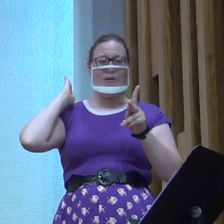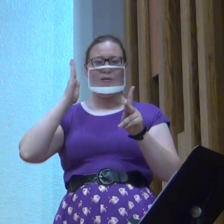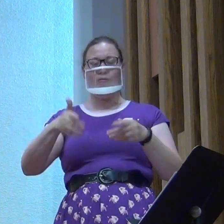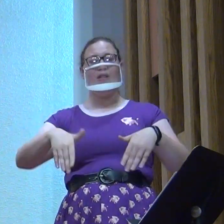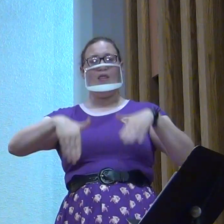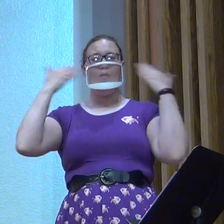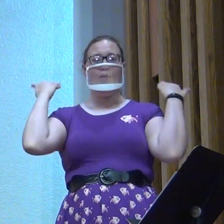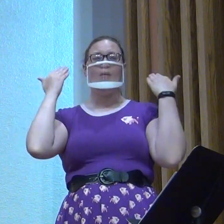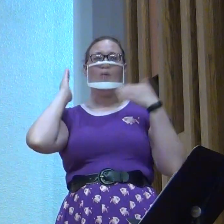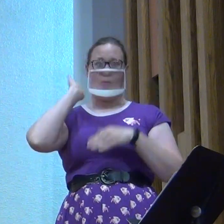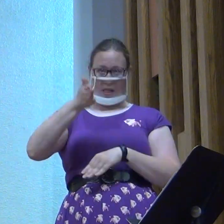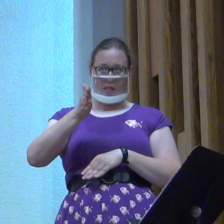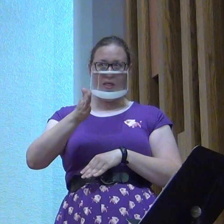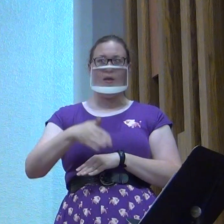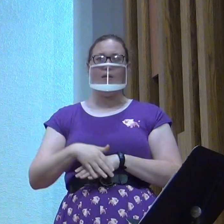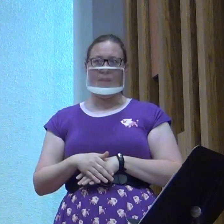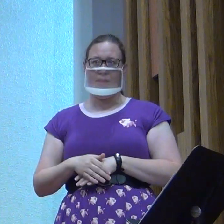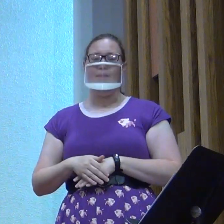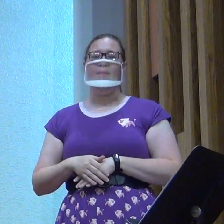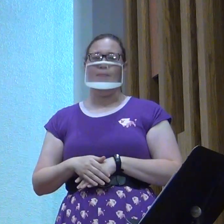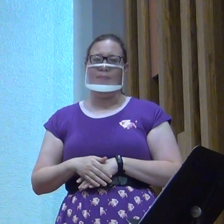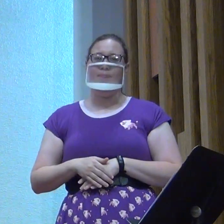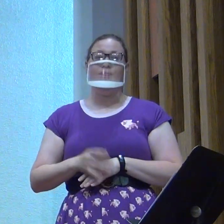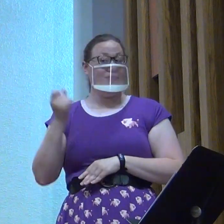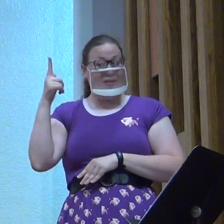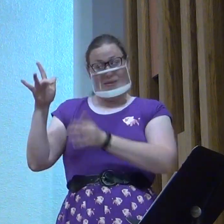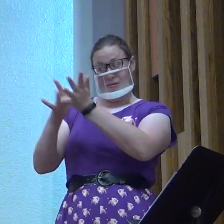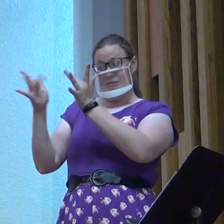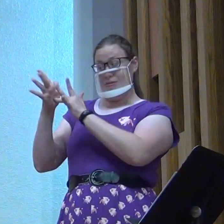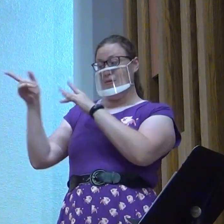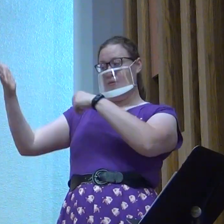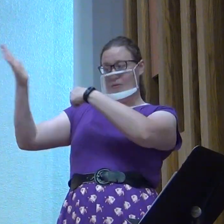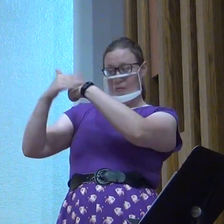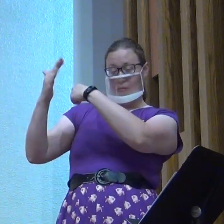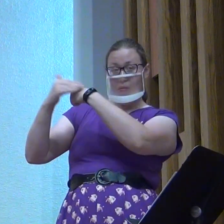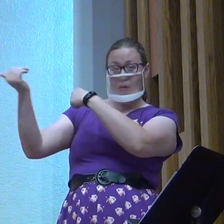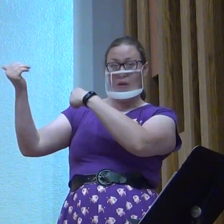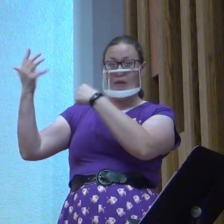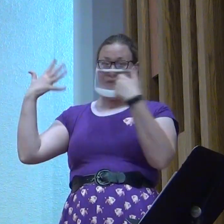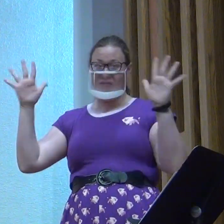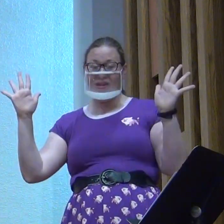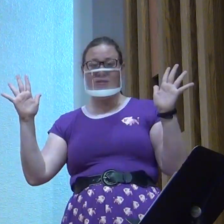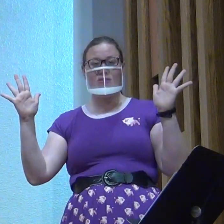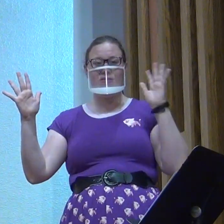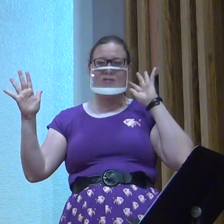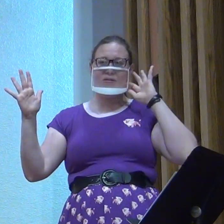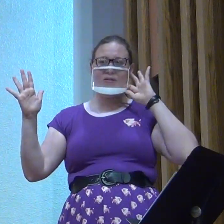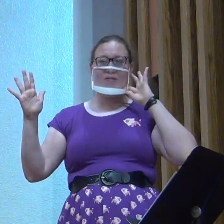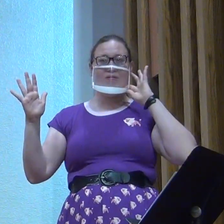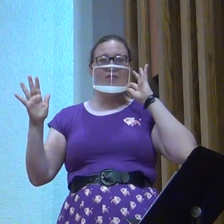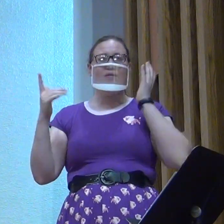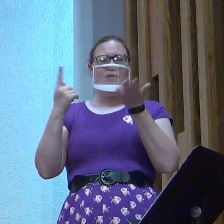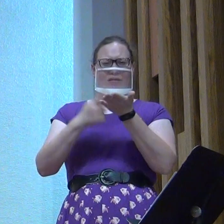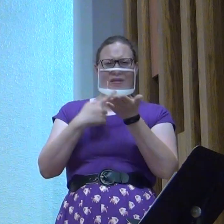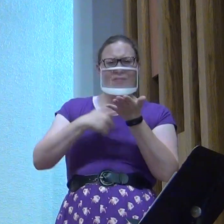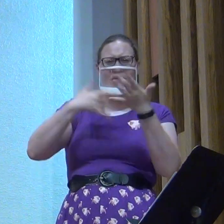resource. And though we are warned, we sometimes